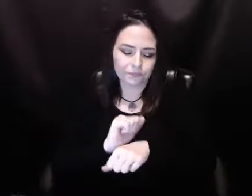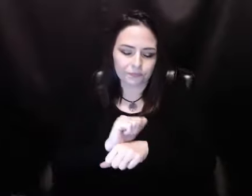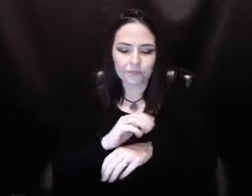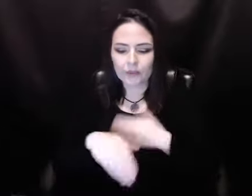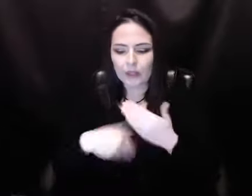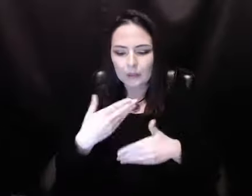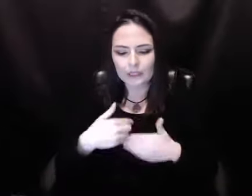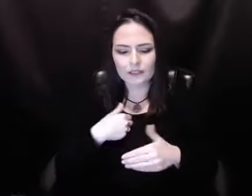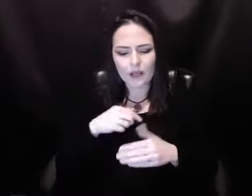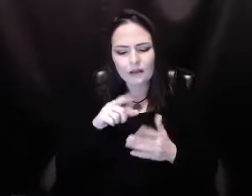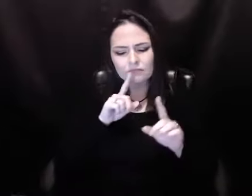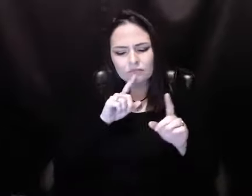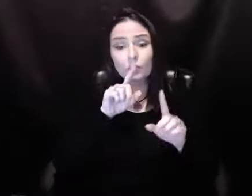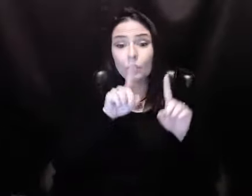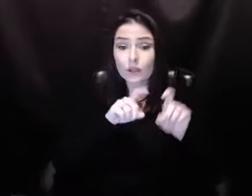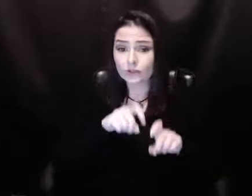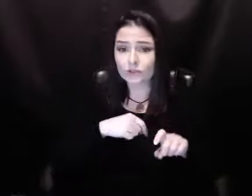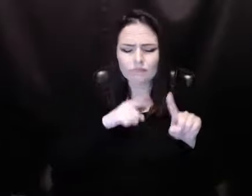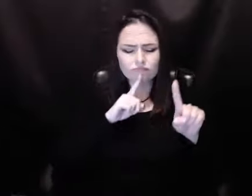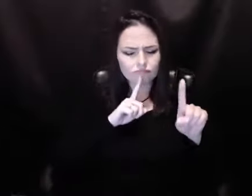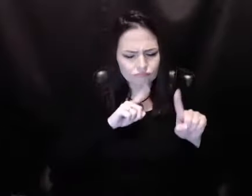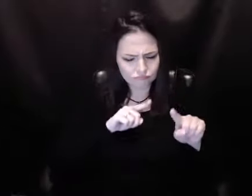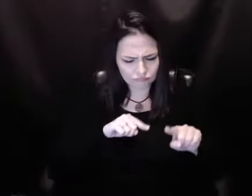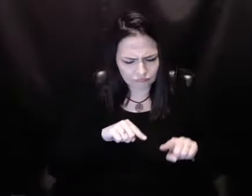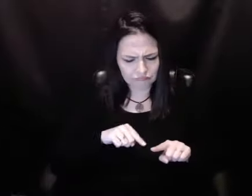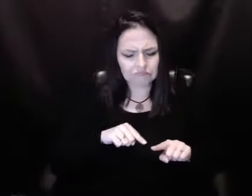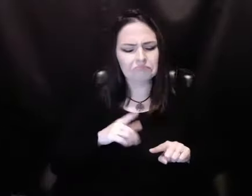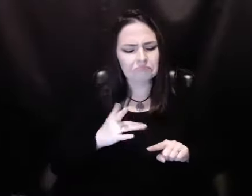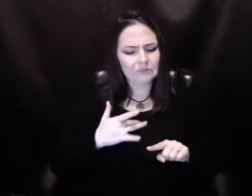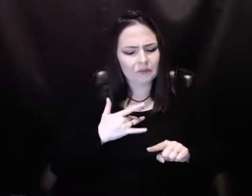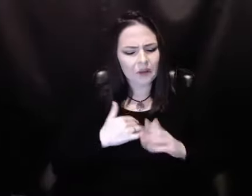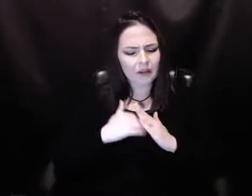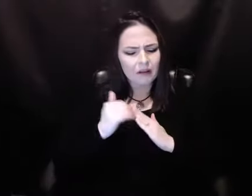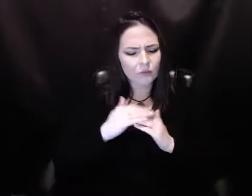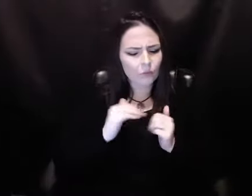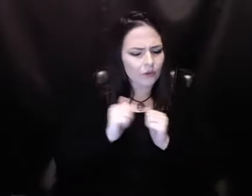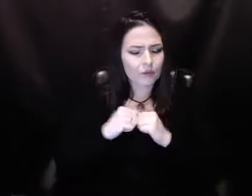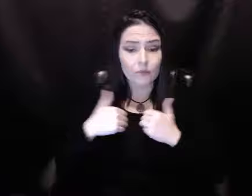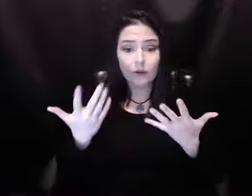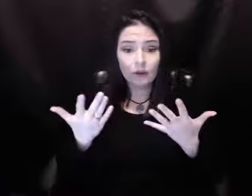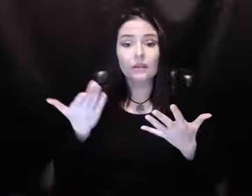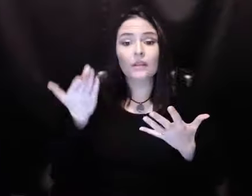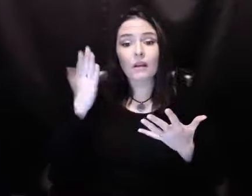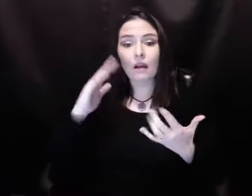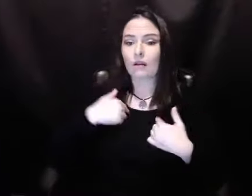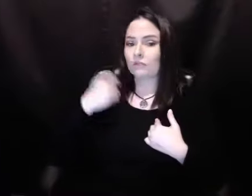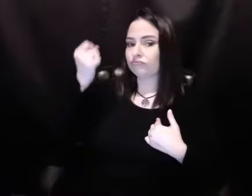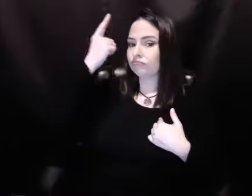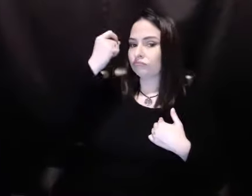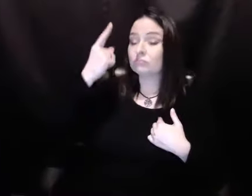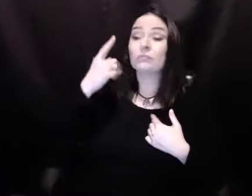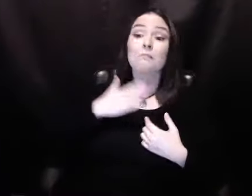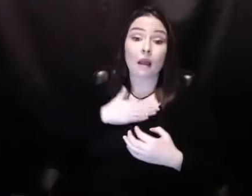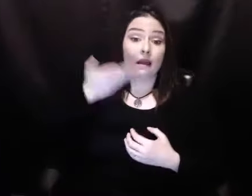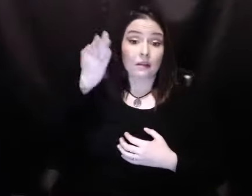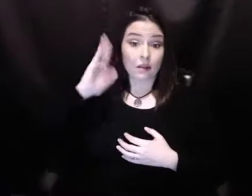know how to approach step 5. I think that the thing that scared me the most was admitting to another human being the